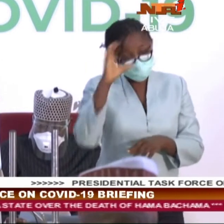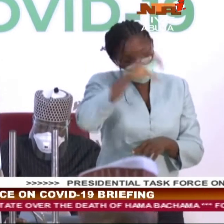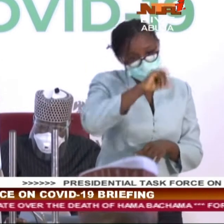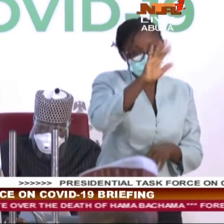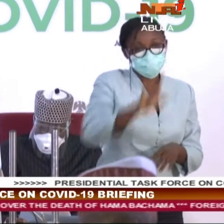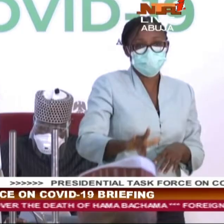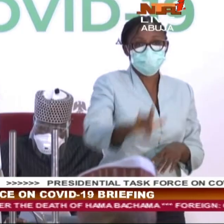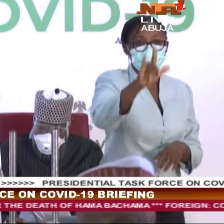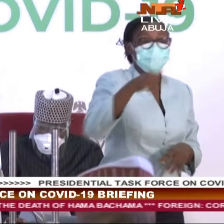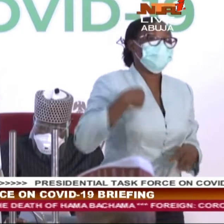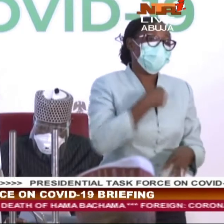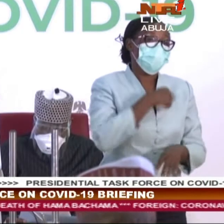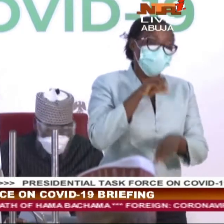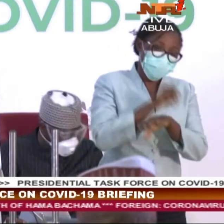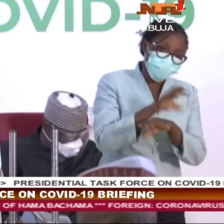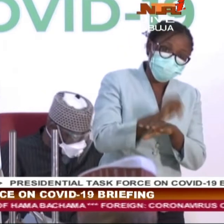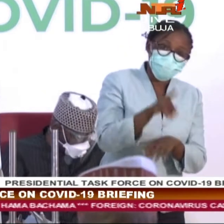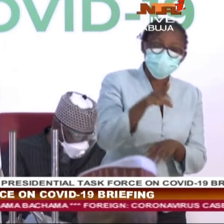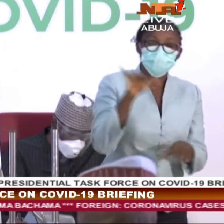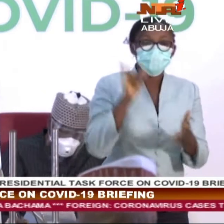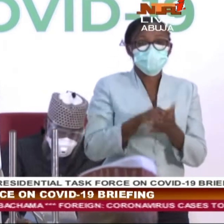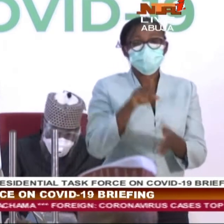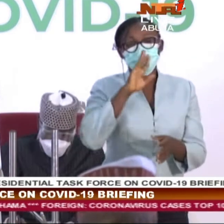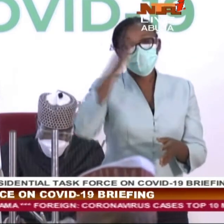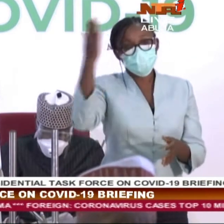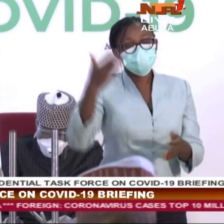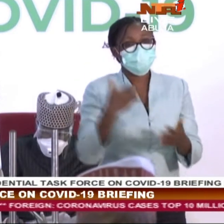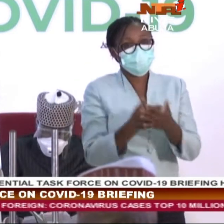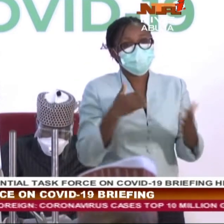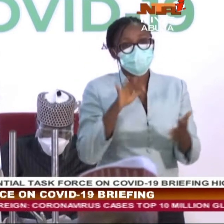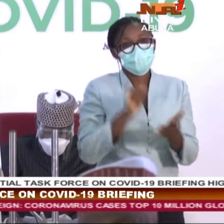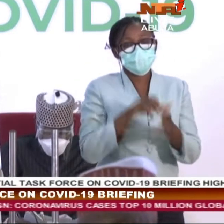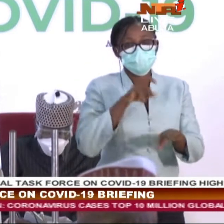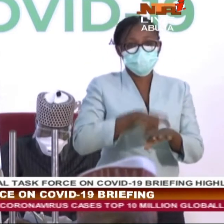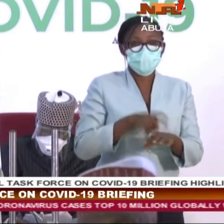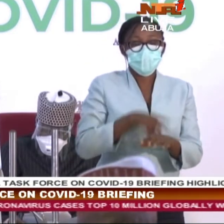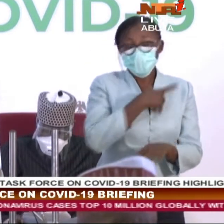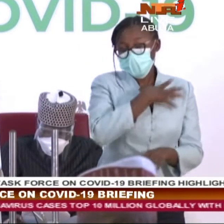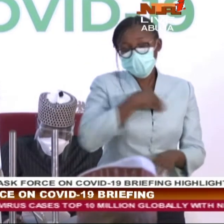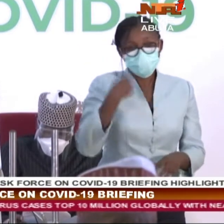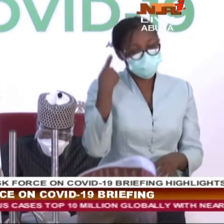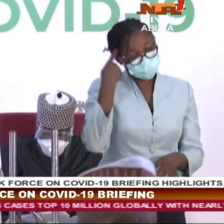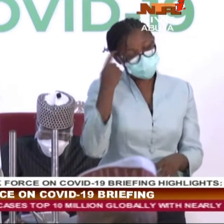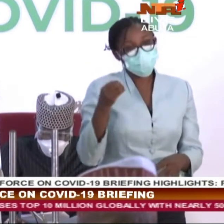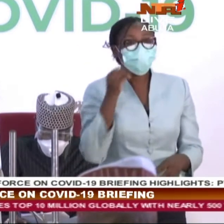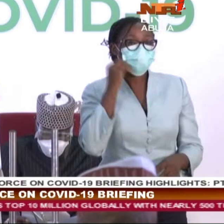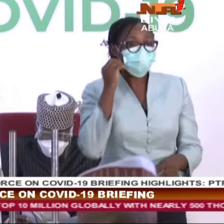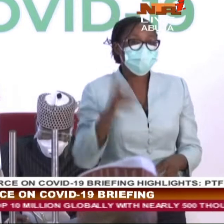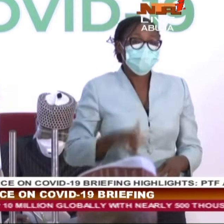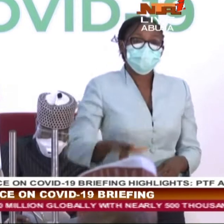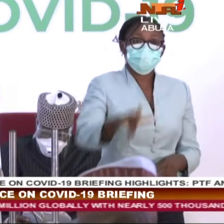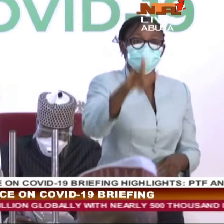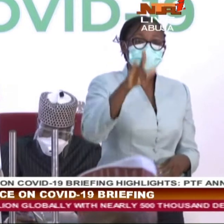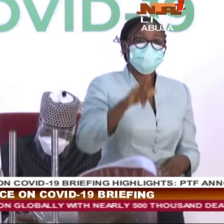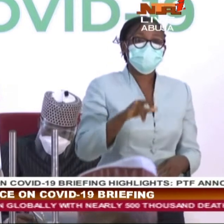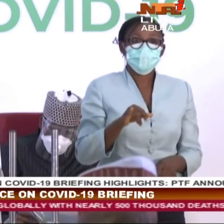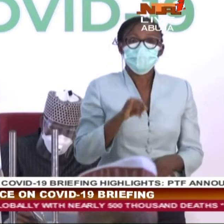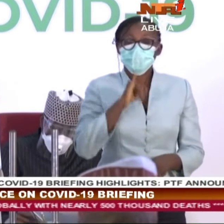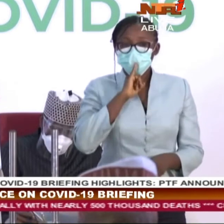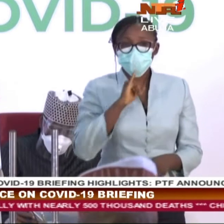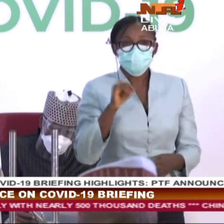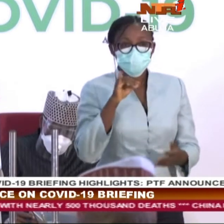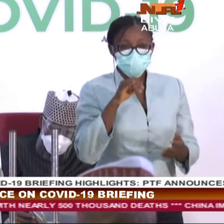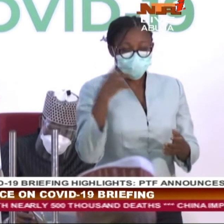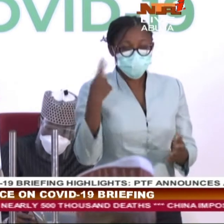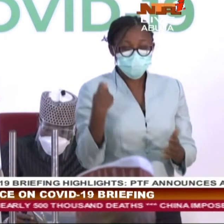early. And for domestic flights, certainly the aviation authorities, the advice they are giving is you get there early, preferably up to 3 hours